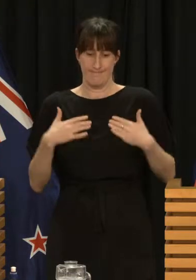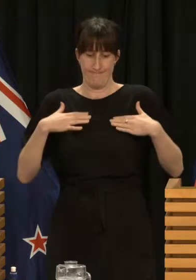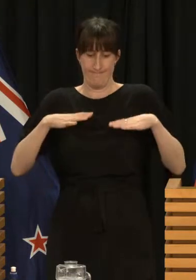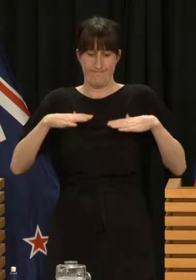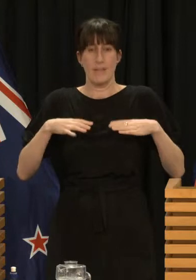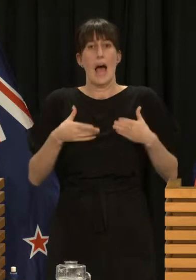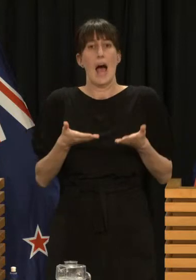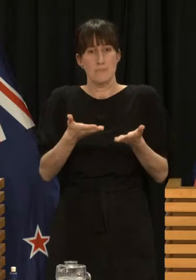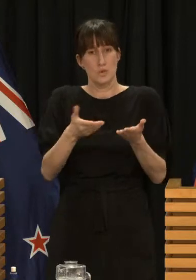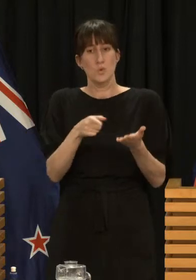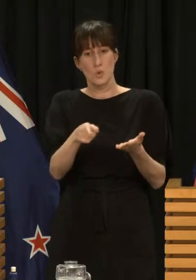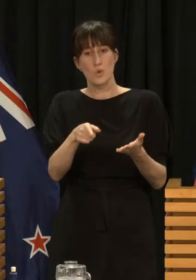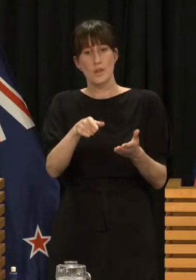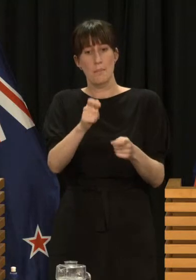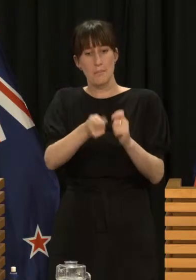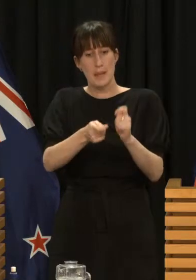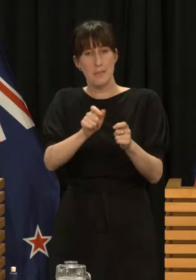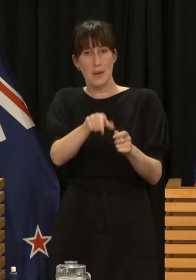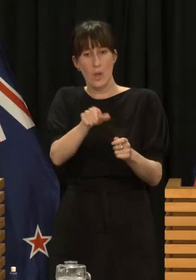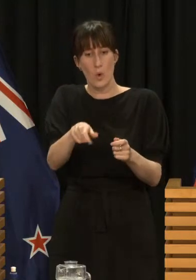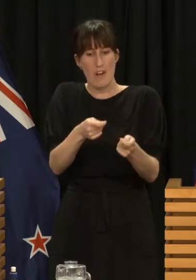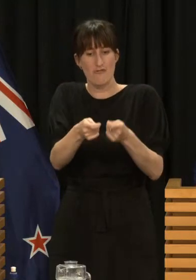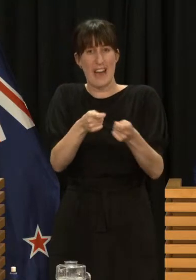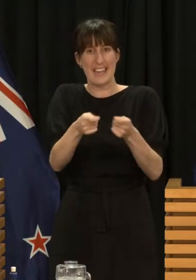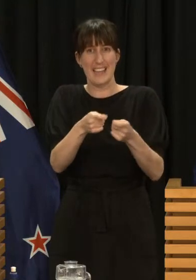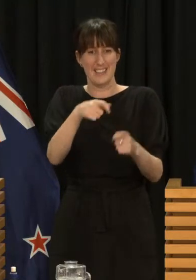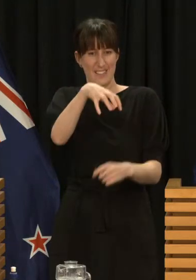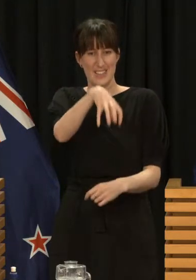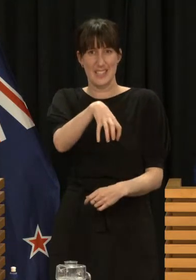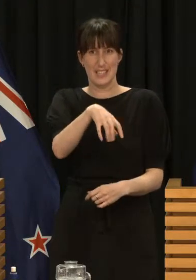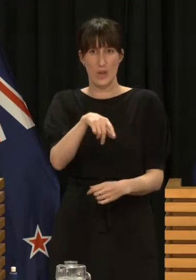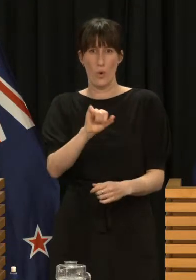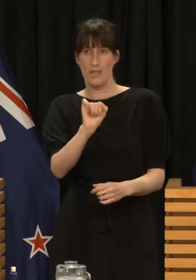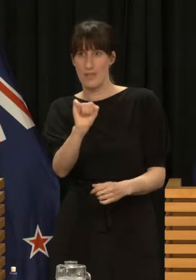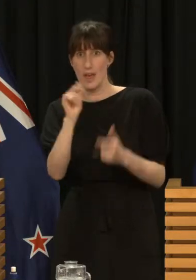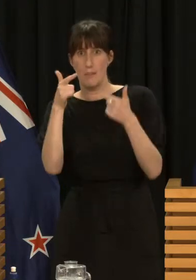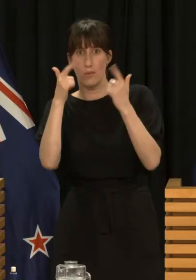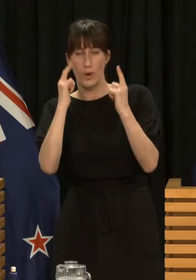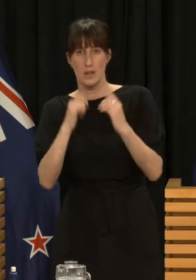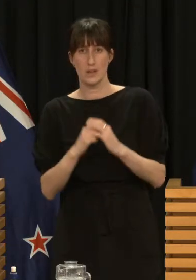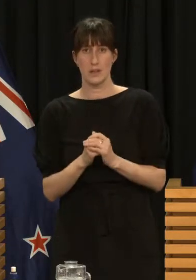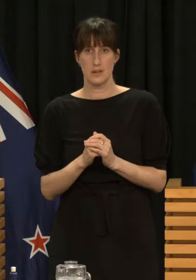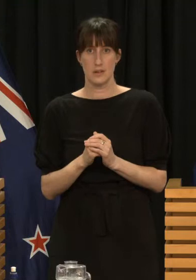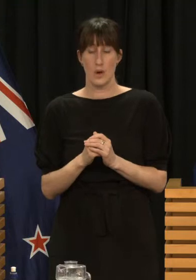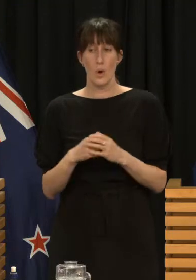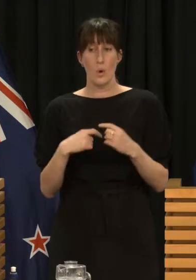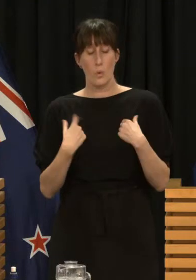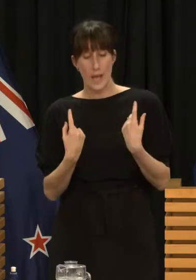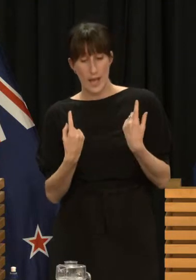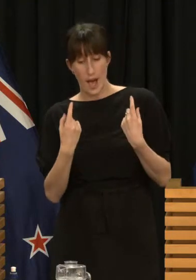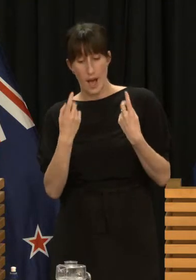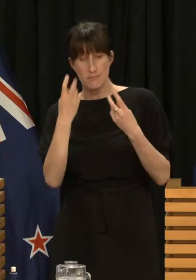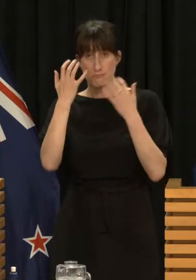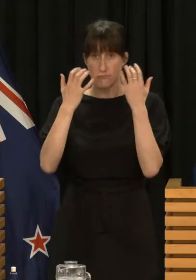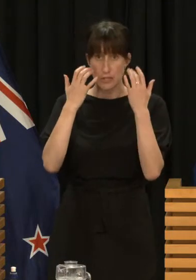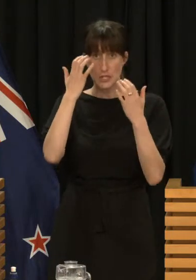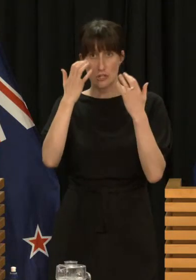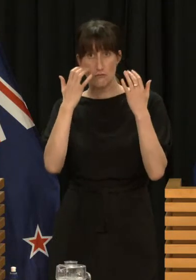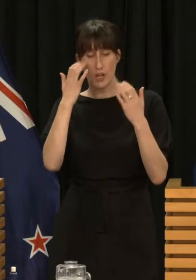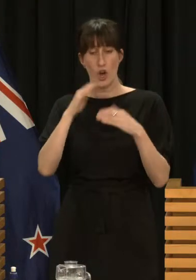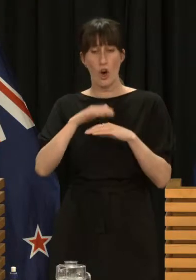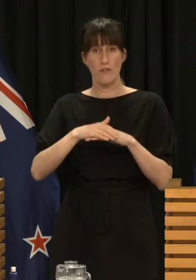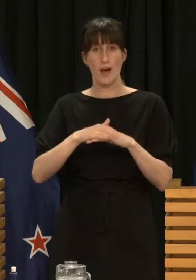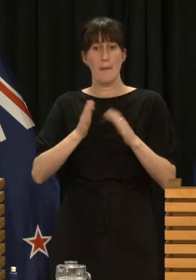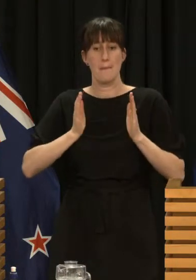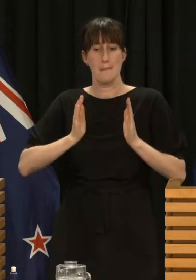respective employers. One of the things that we look at is, overall, should we make changes to the mandatory requirements,